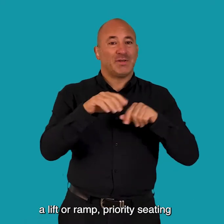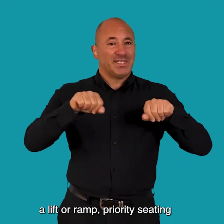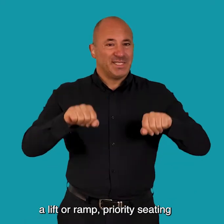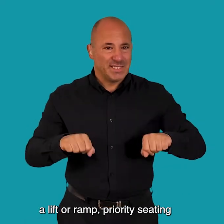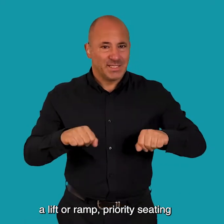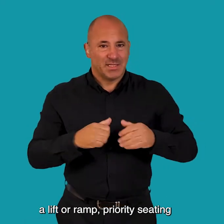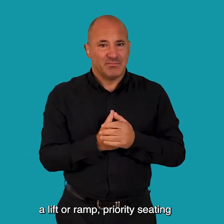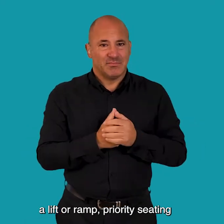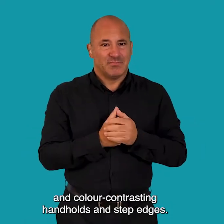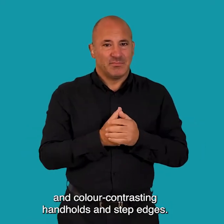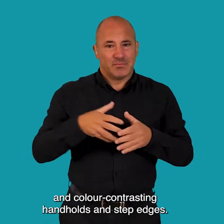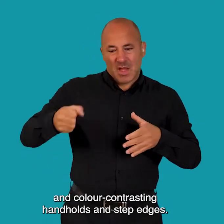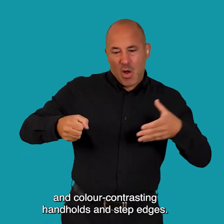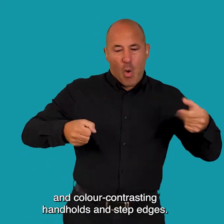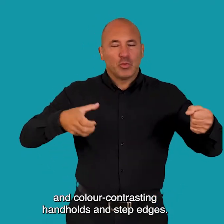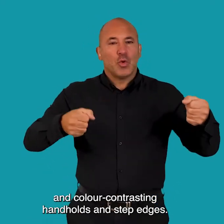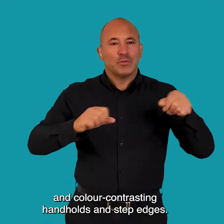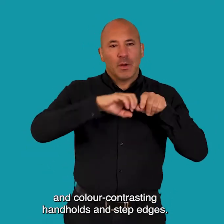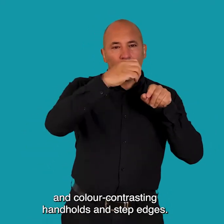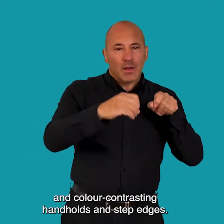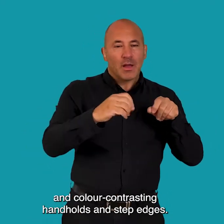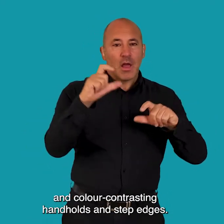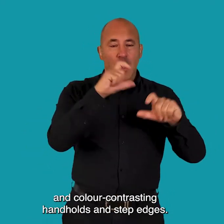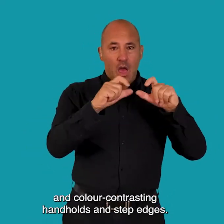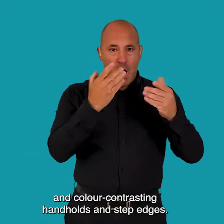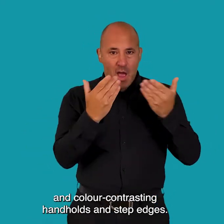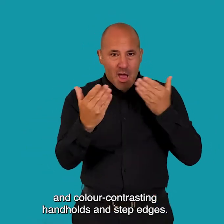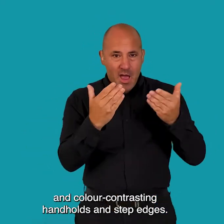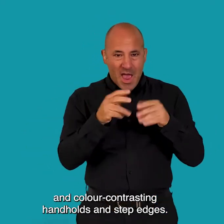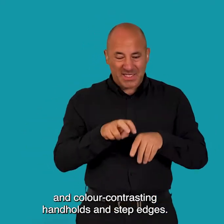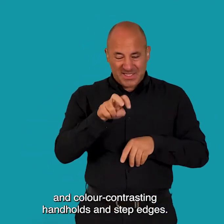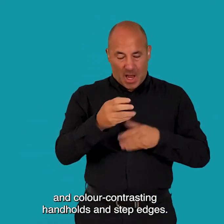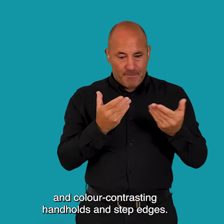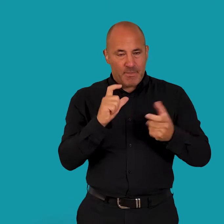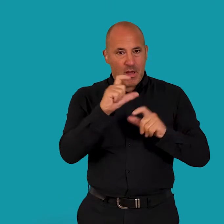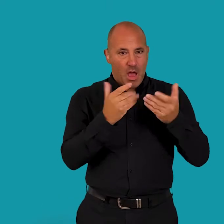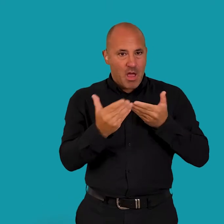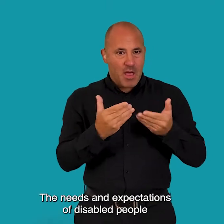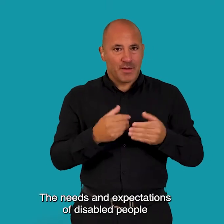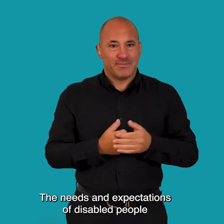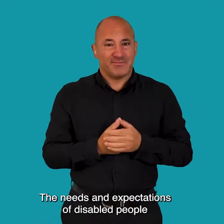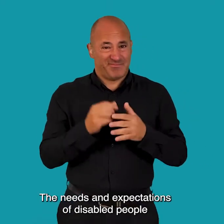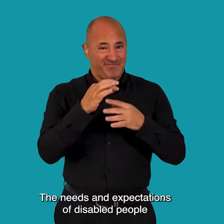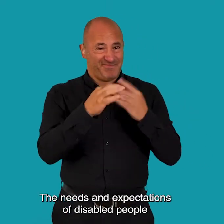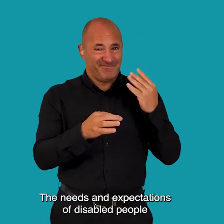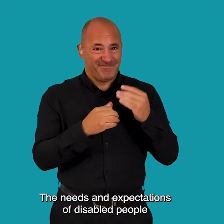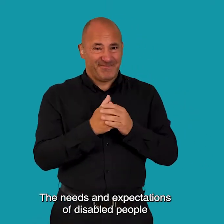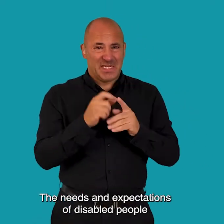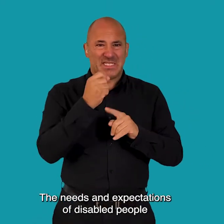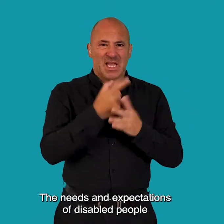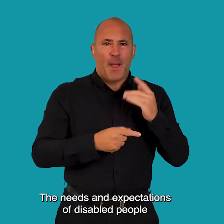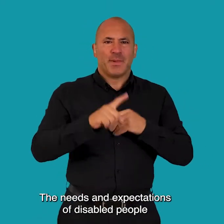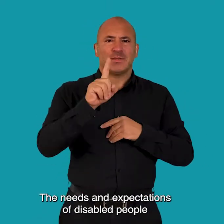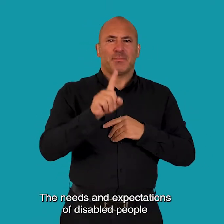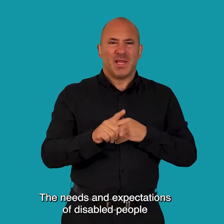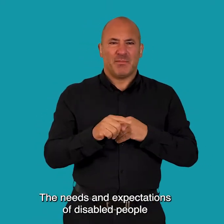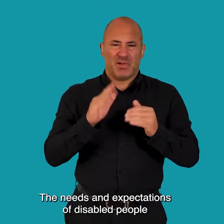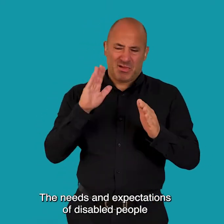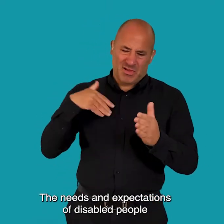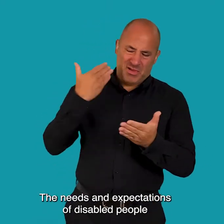seating, and colour contrasting handholds and step edges. The needs and expectations of disabled people